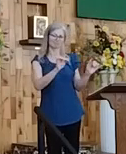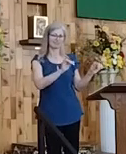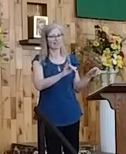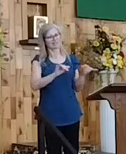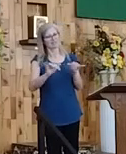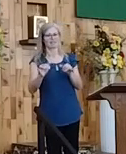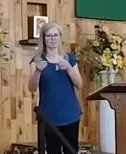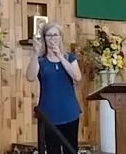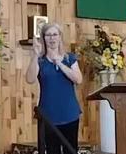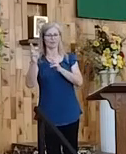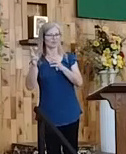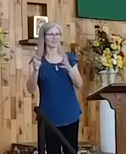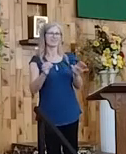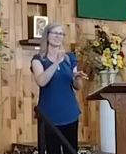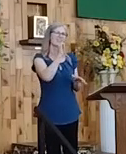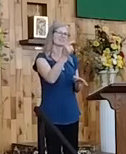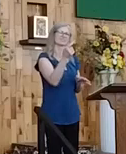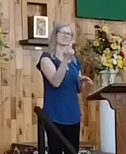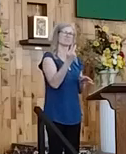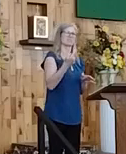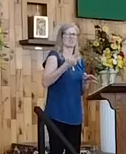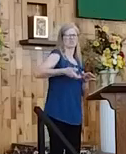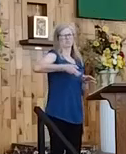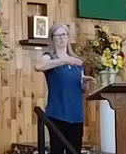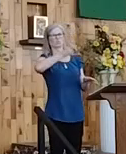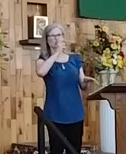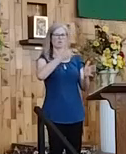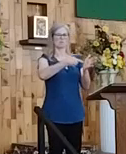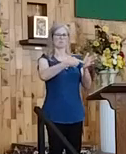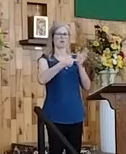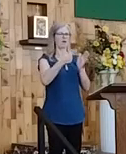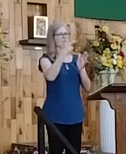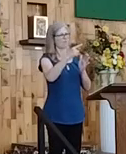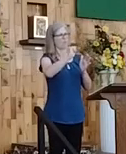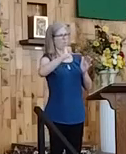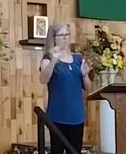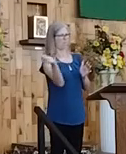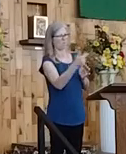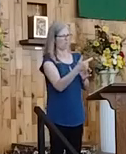that are absolutely, rigidly prescribed for everyone.